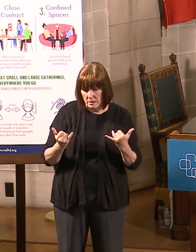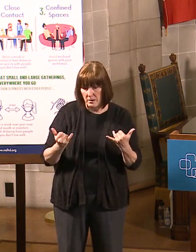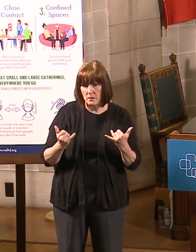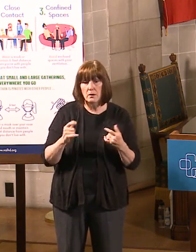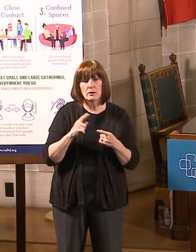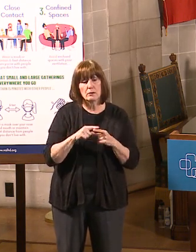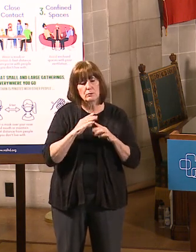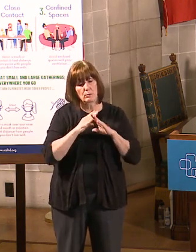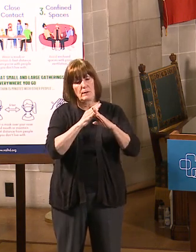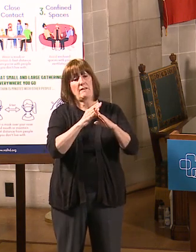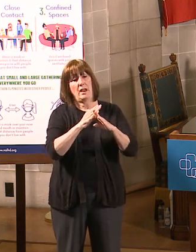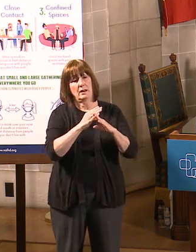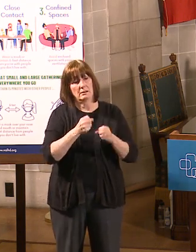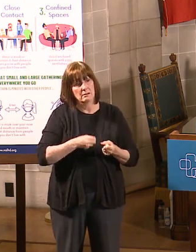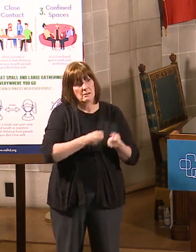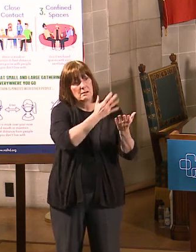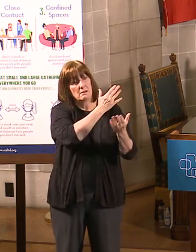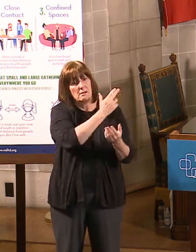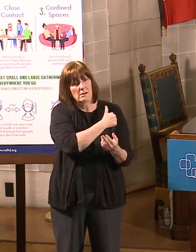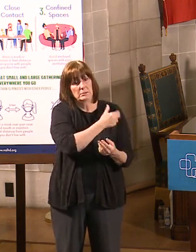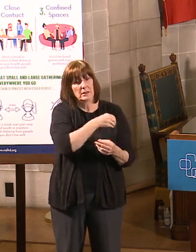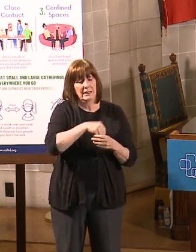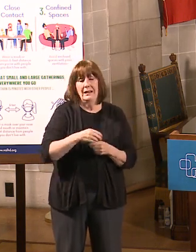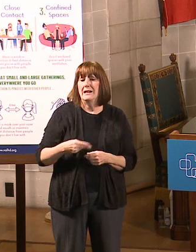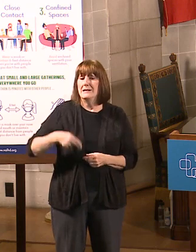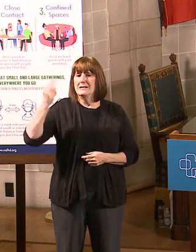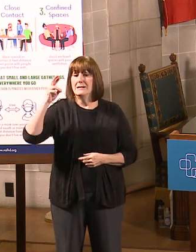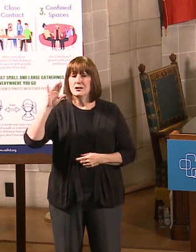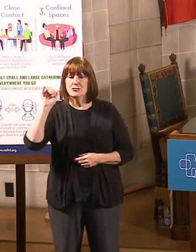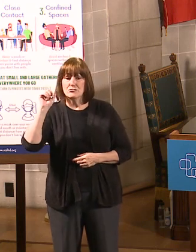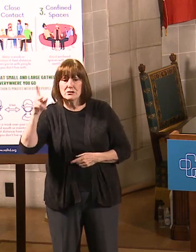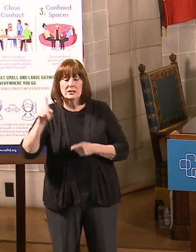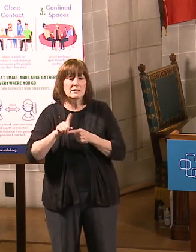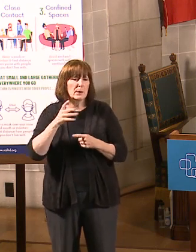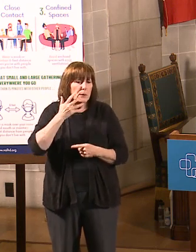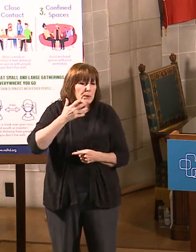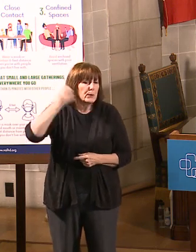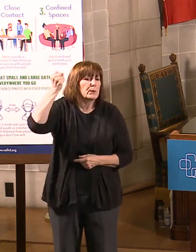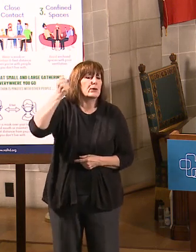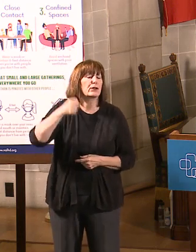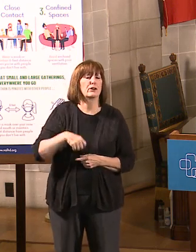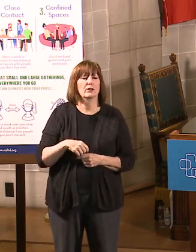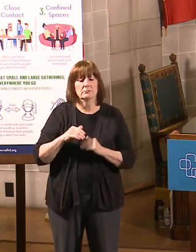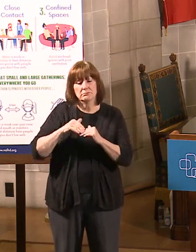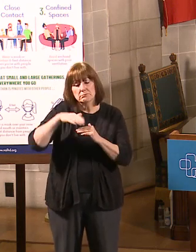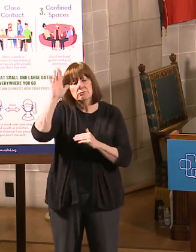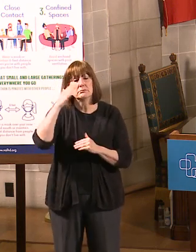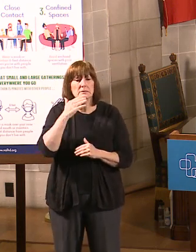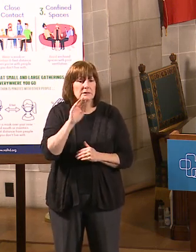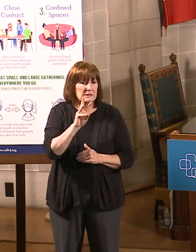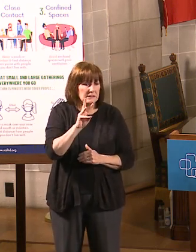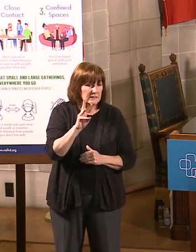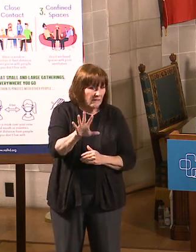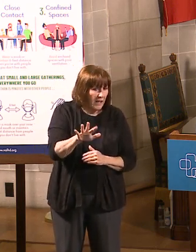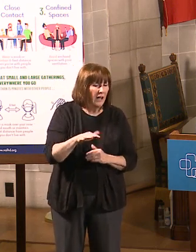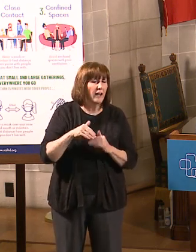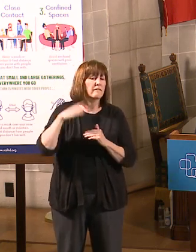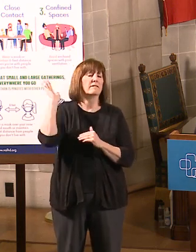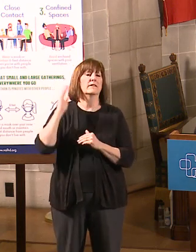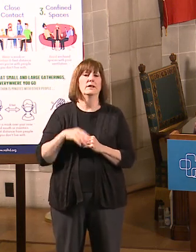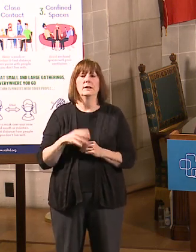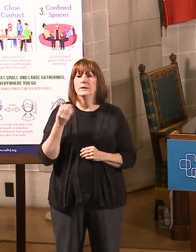to prevent hospitalizations in the high-risk populations, such as elderly, greater than age 65, or